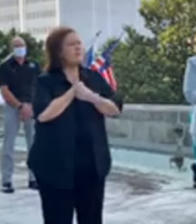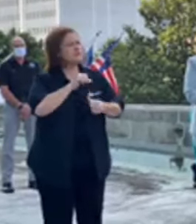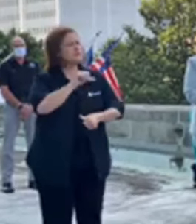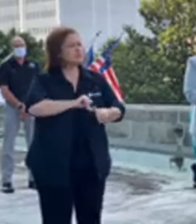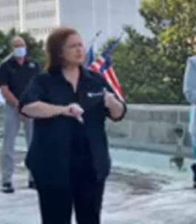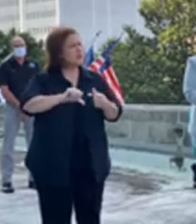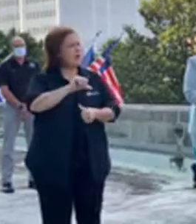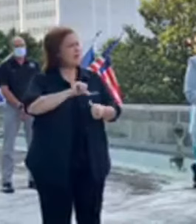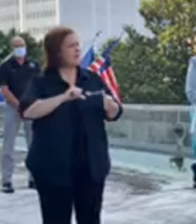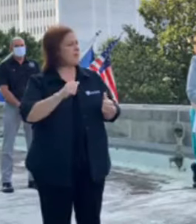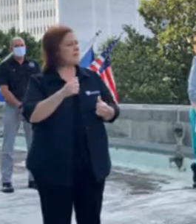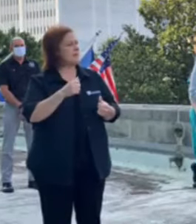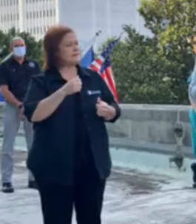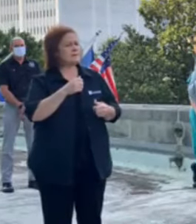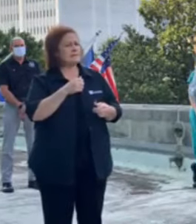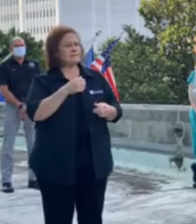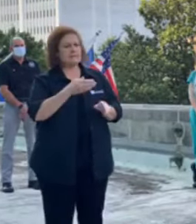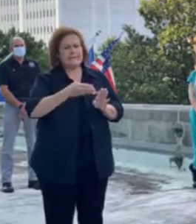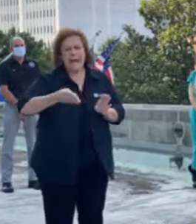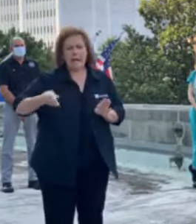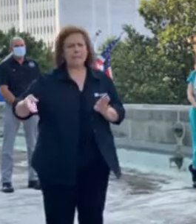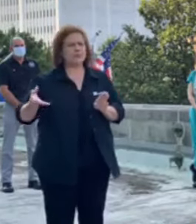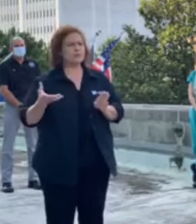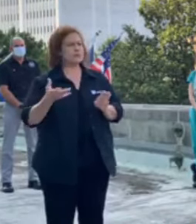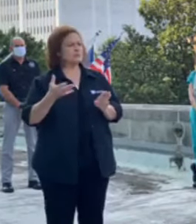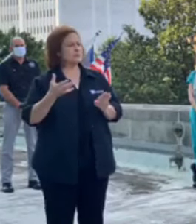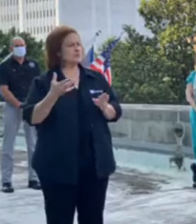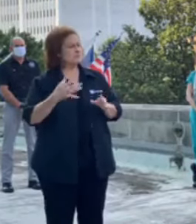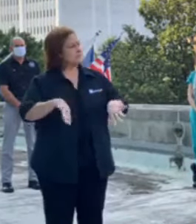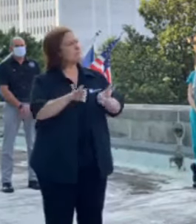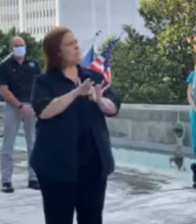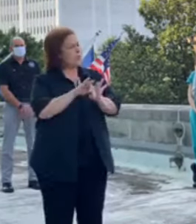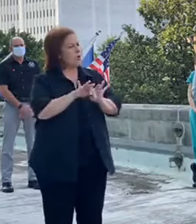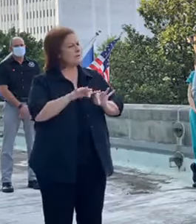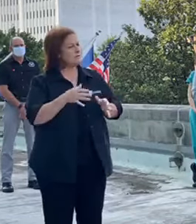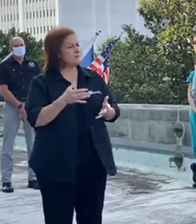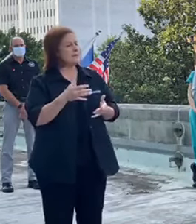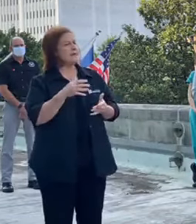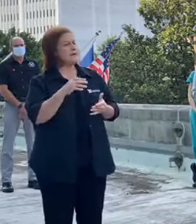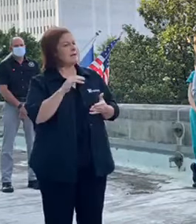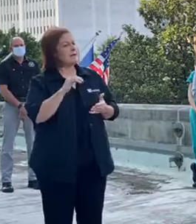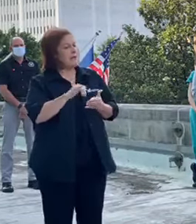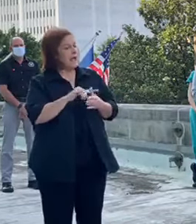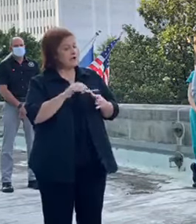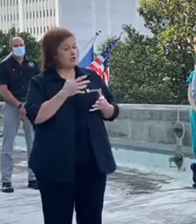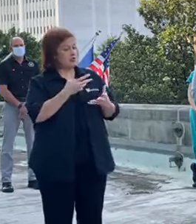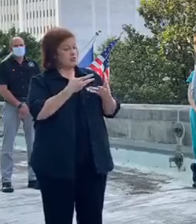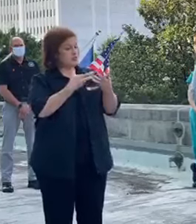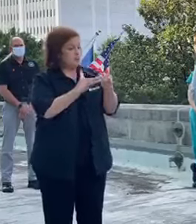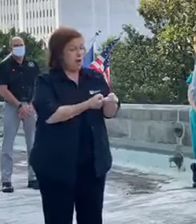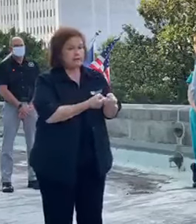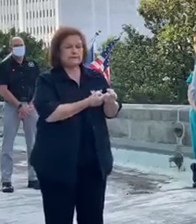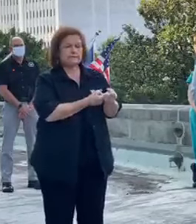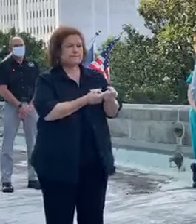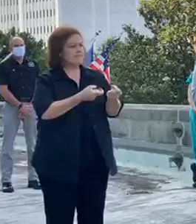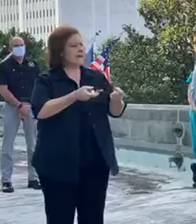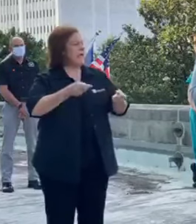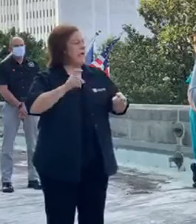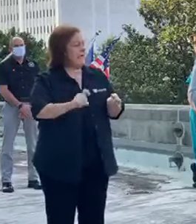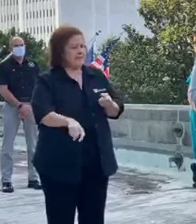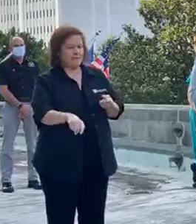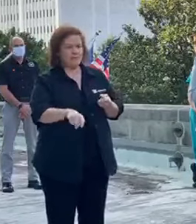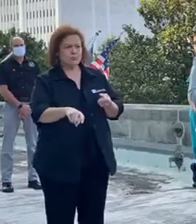fellow neighbors in the city of New Orleans, caring for one another. This spirit of trust it has to run